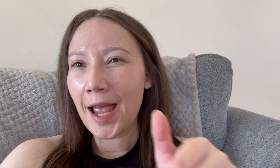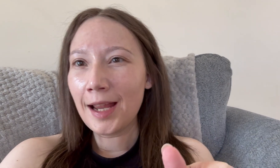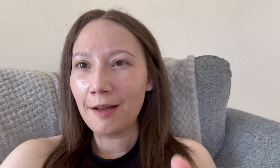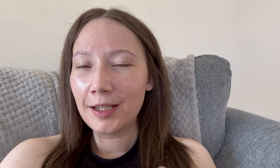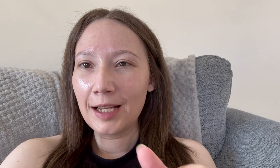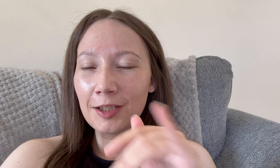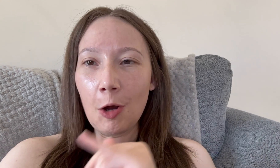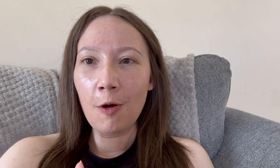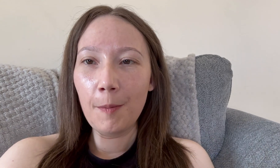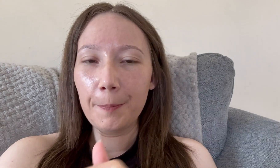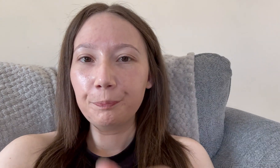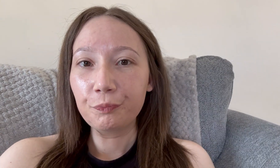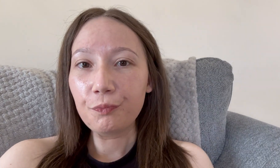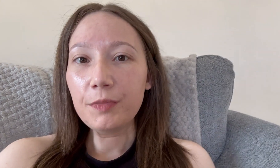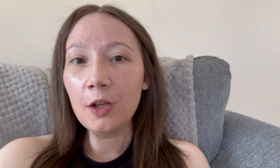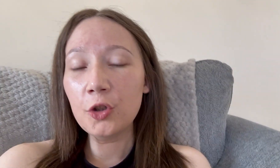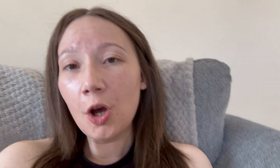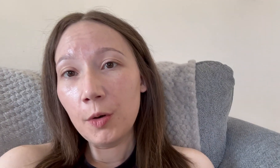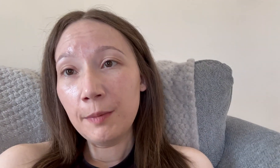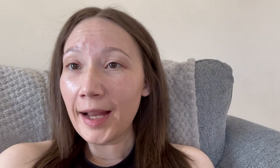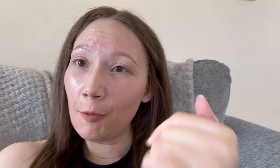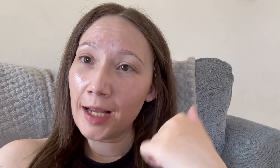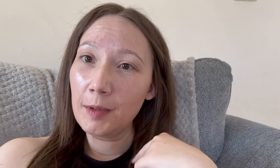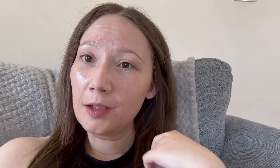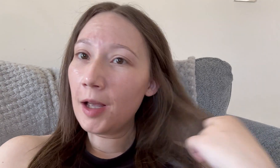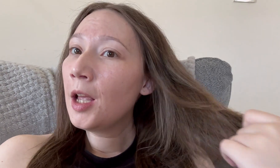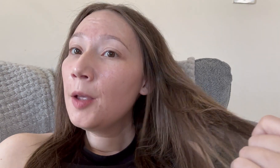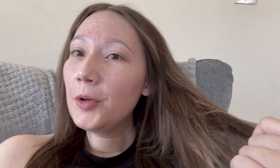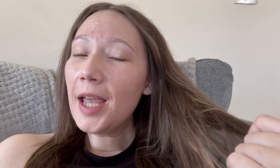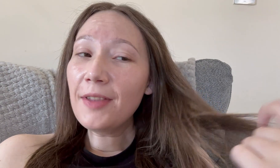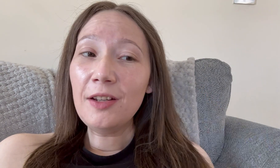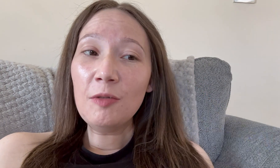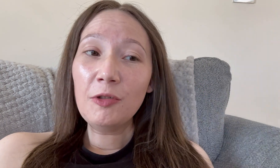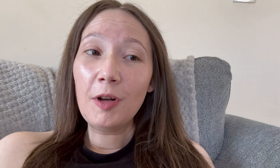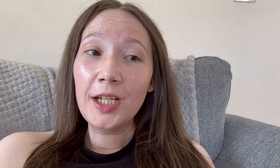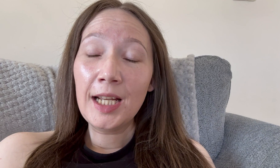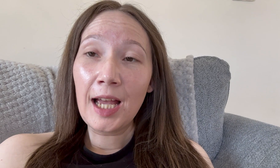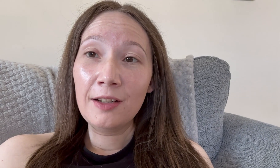Well, I'm going to edit after this to go up. So you might get one next week as well. But yeah, thank